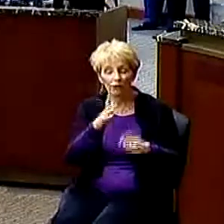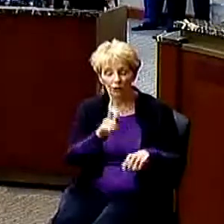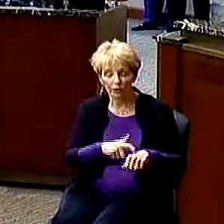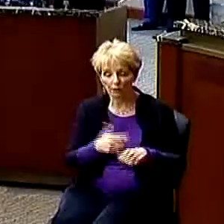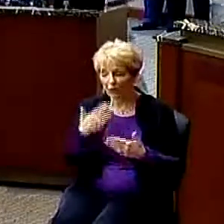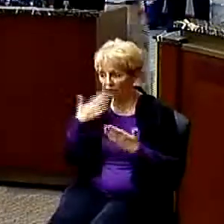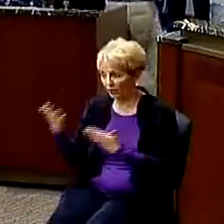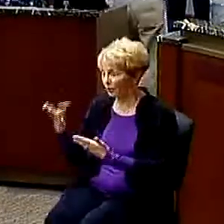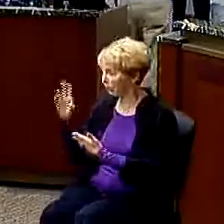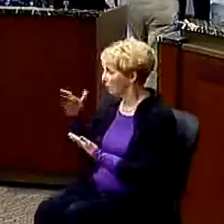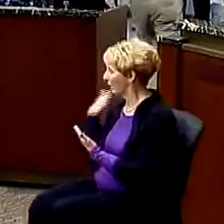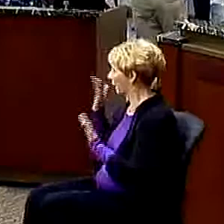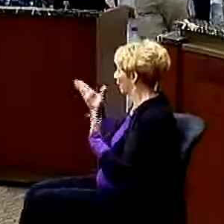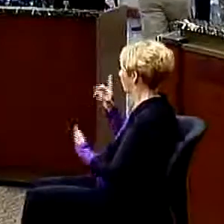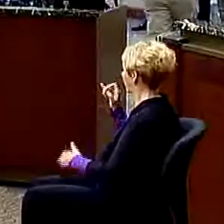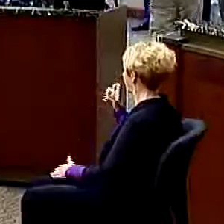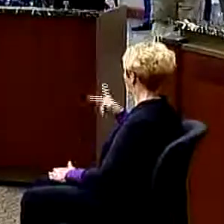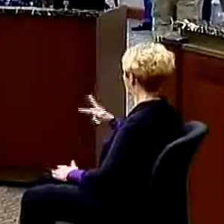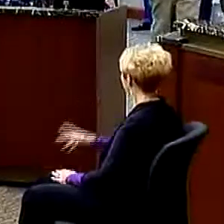you, Dick.